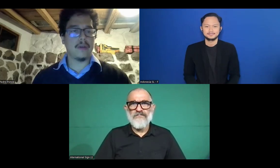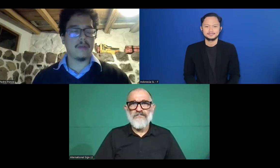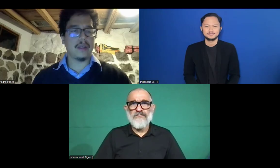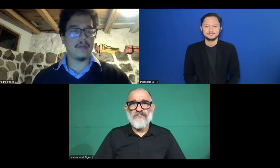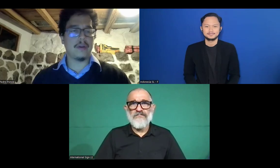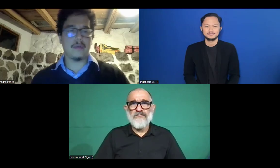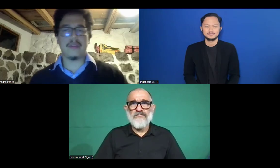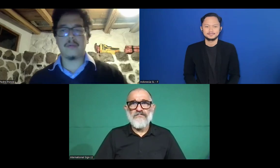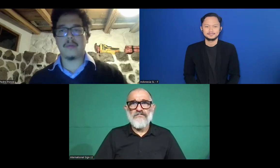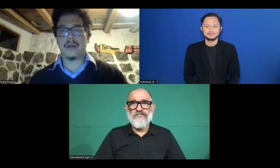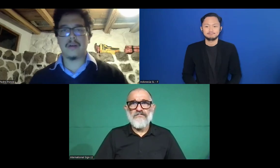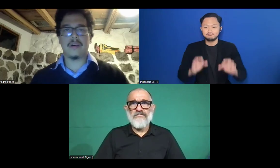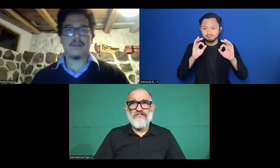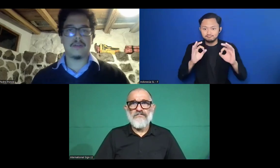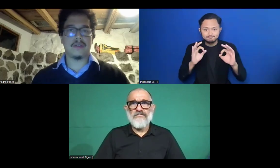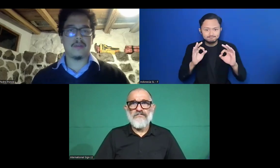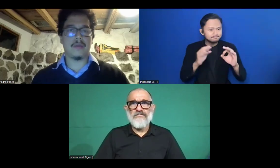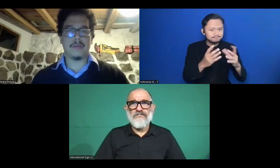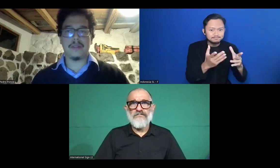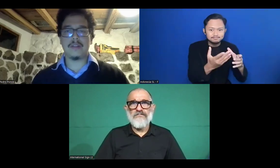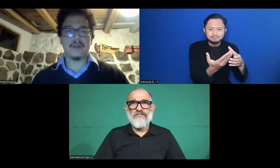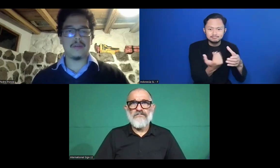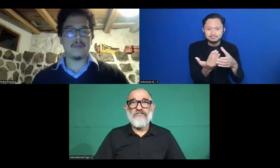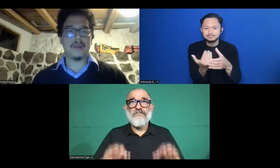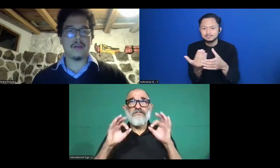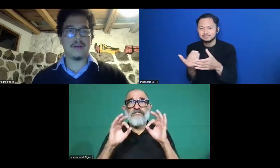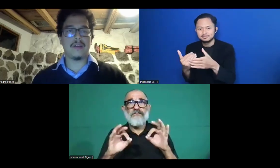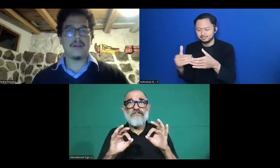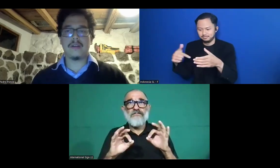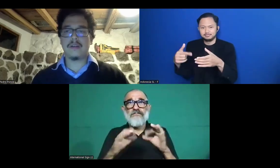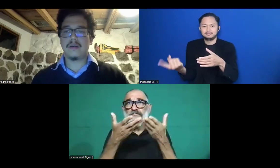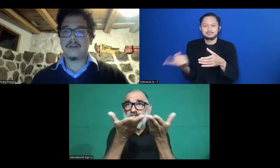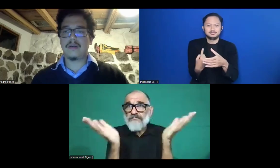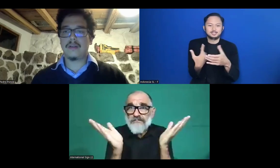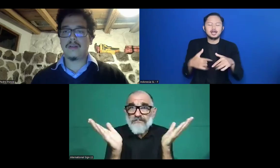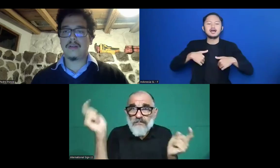Are we all back in the main room? I think we are back, all of us in the main room. This is Pedro speaking.